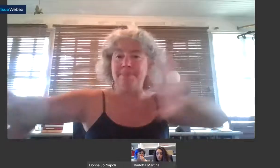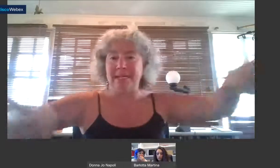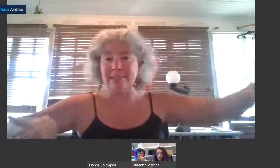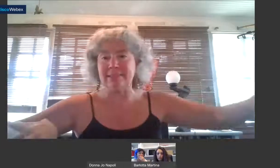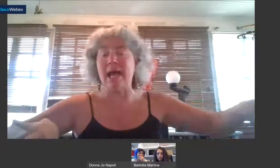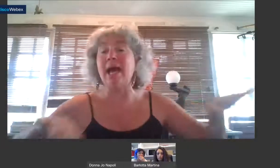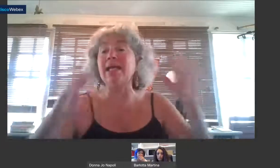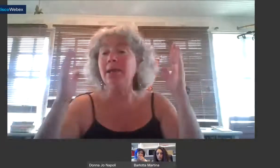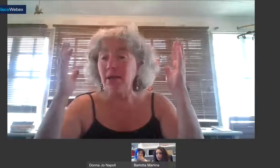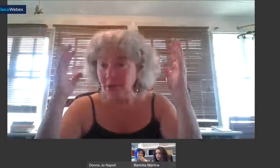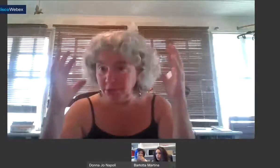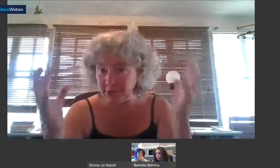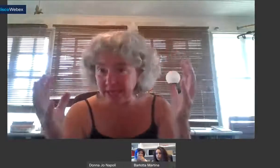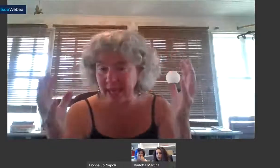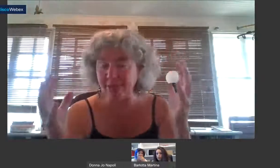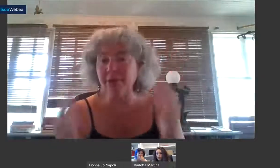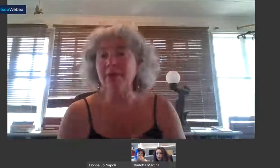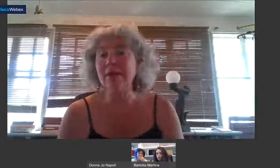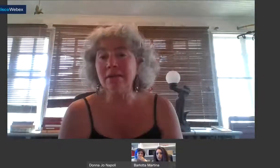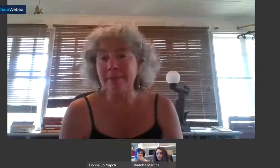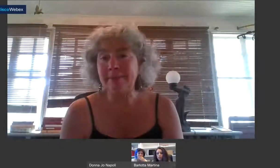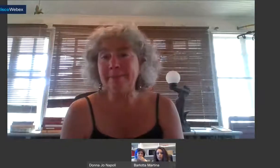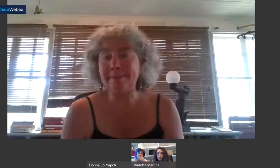anybody aside. You're together.